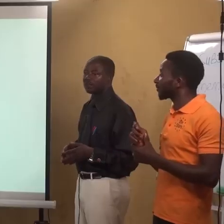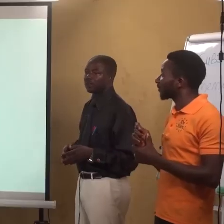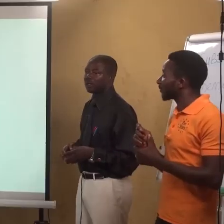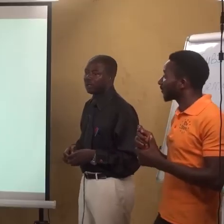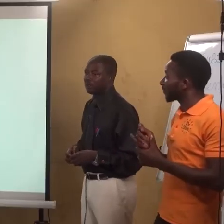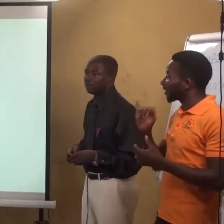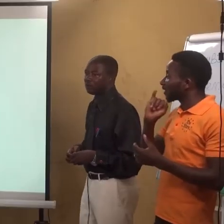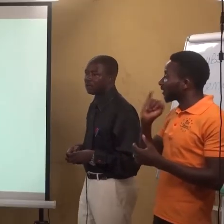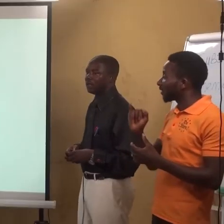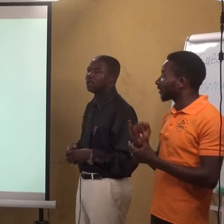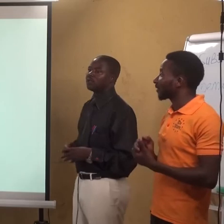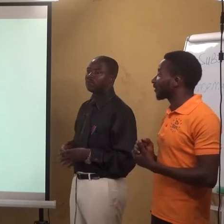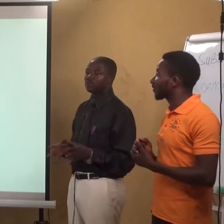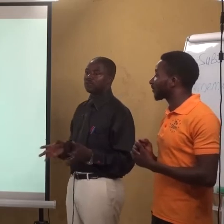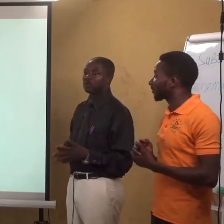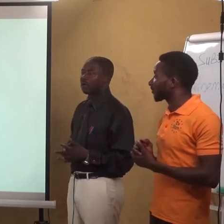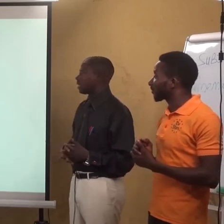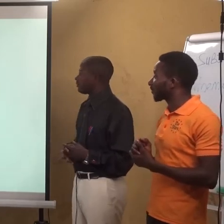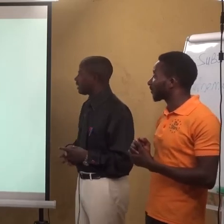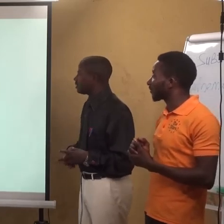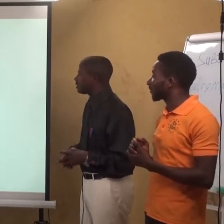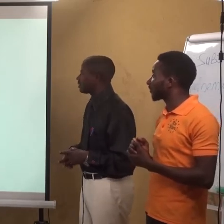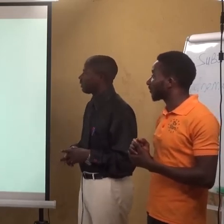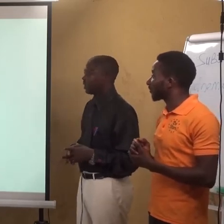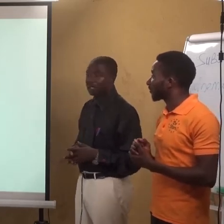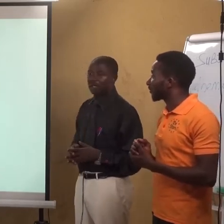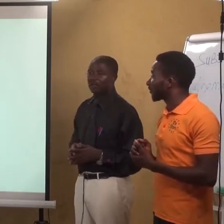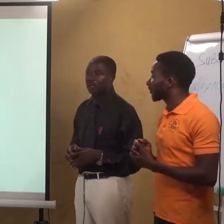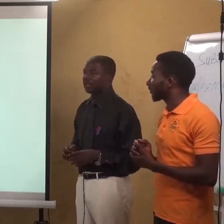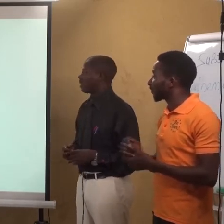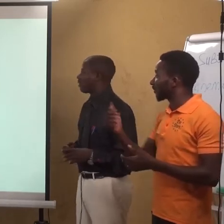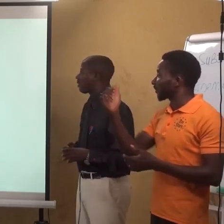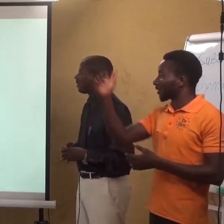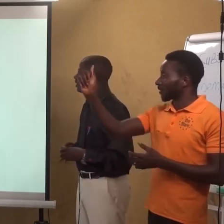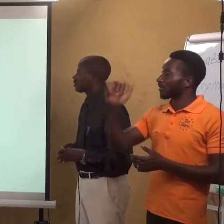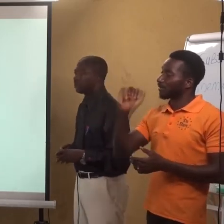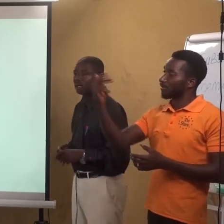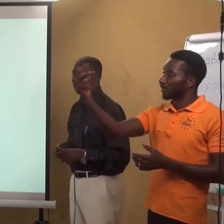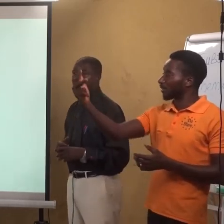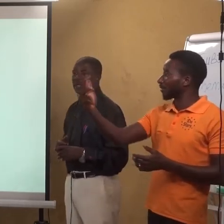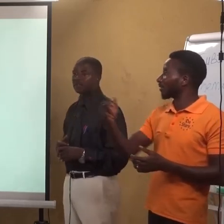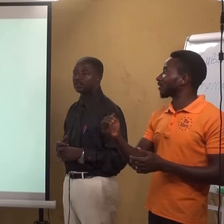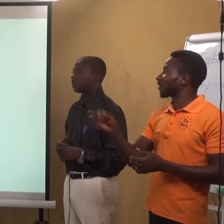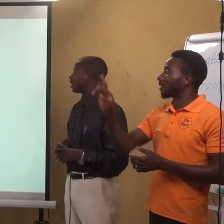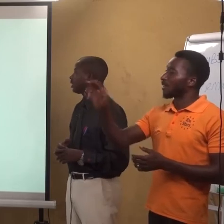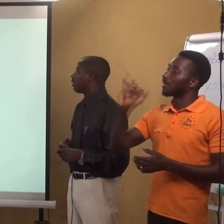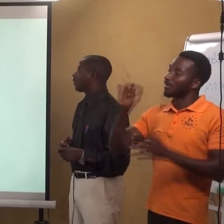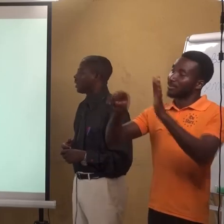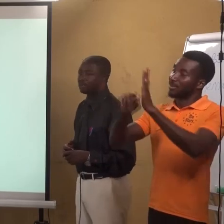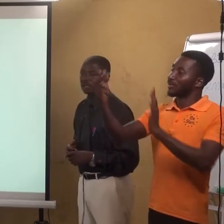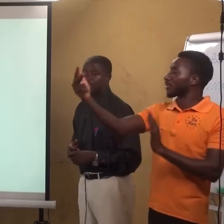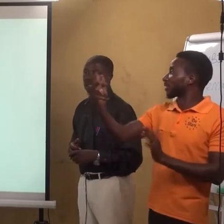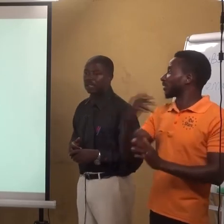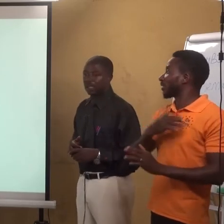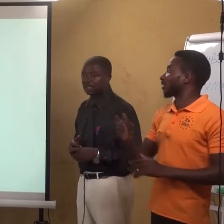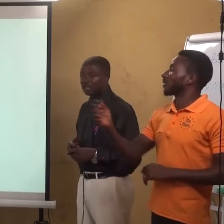AR raised to the power n minus 1. Substituting our values, our A is 3, our common ratio R is minus 3,